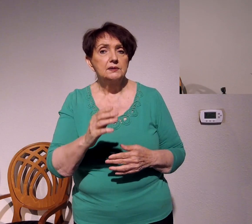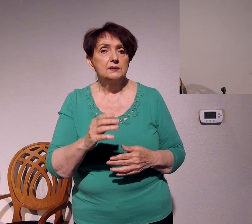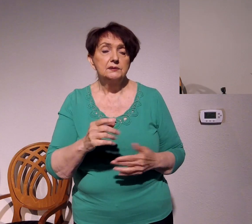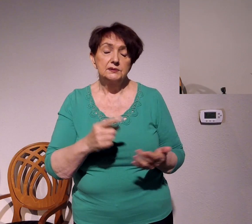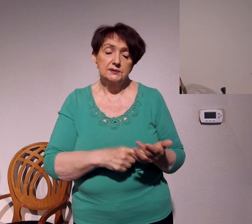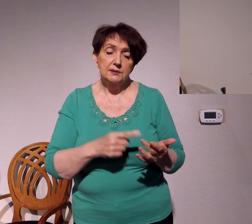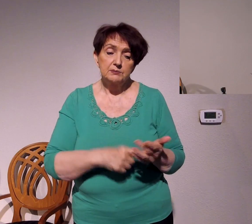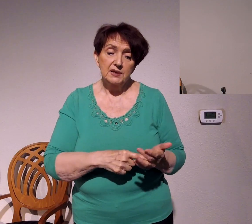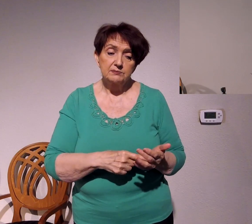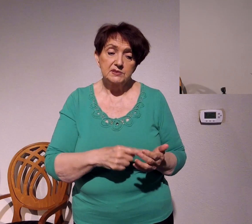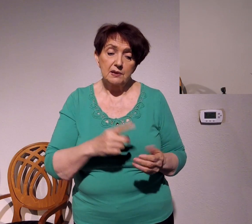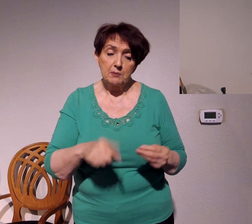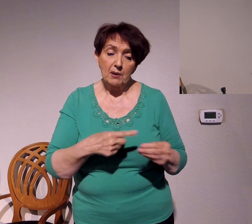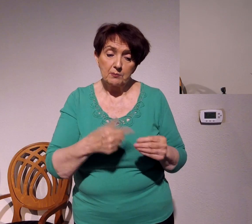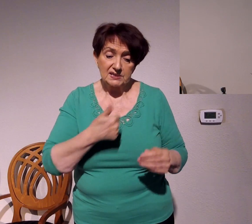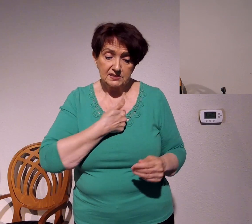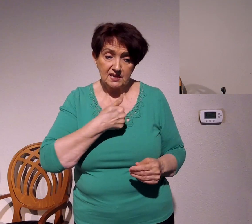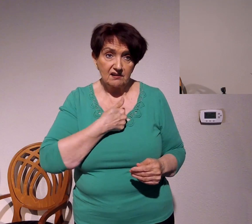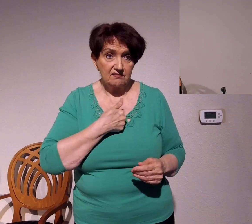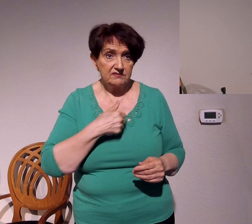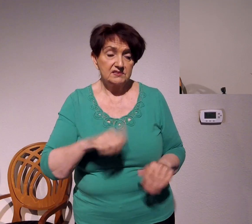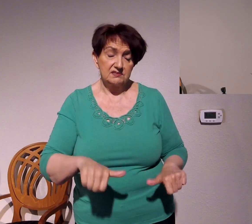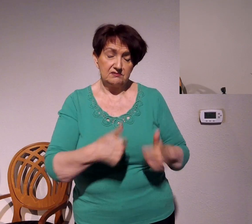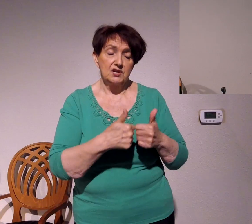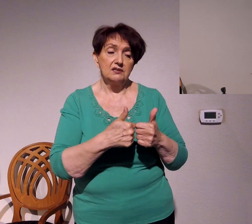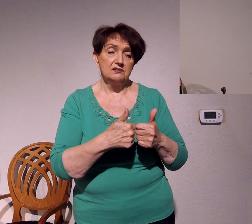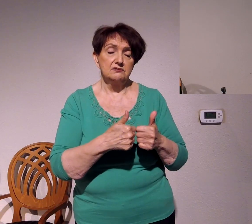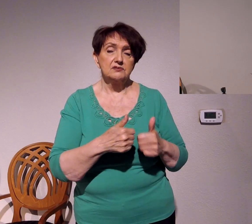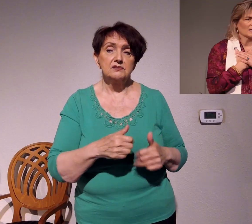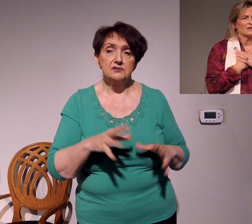accept all things about me.